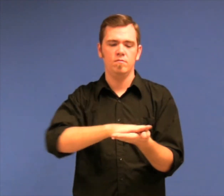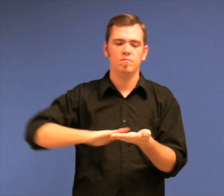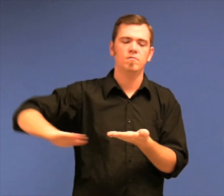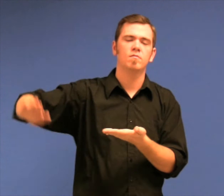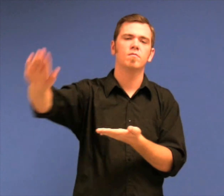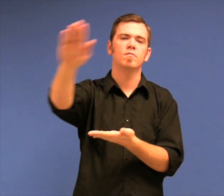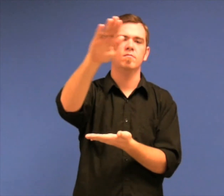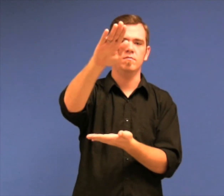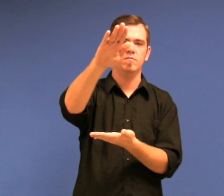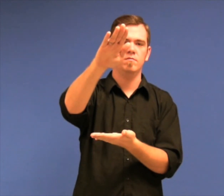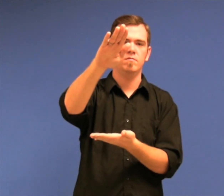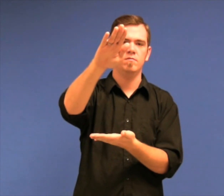college.